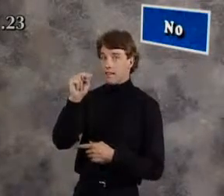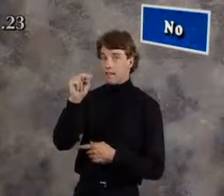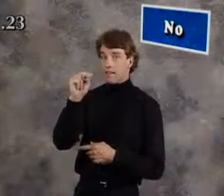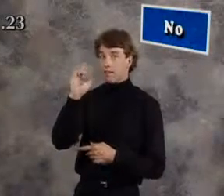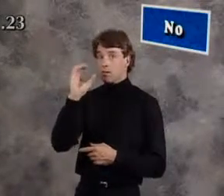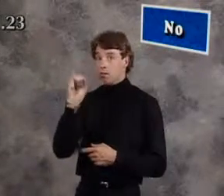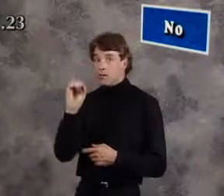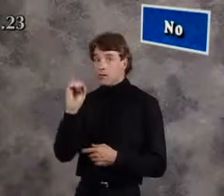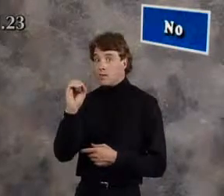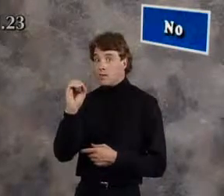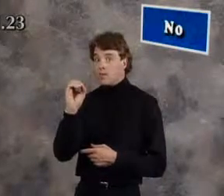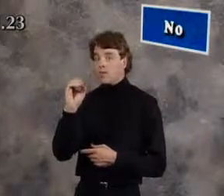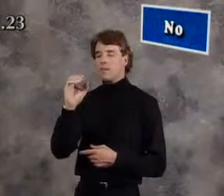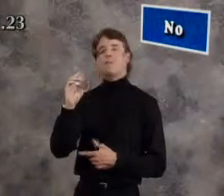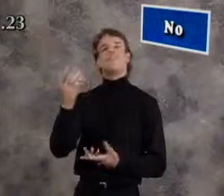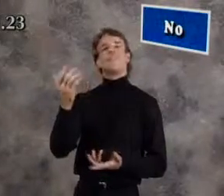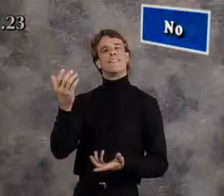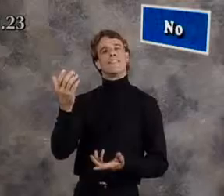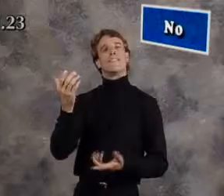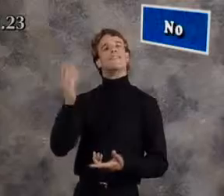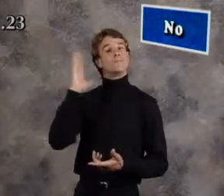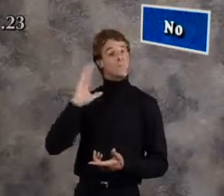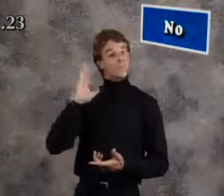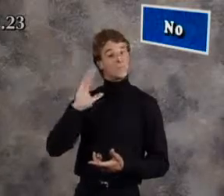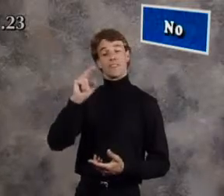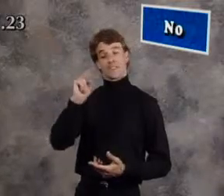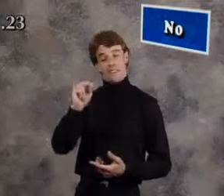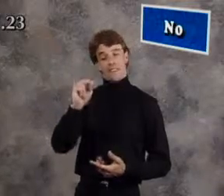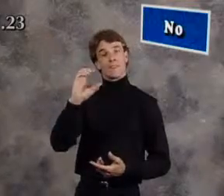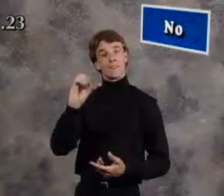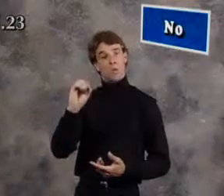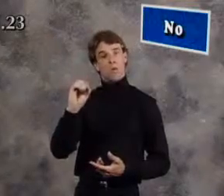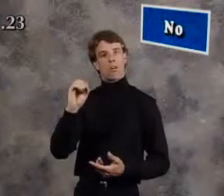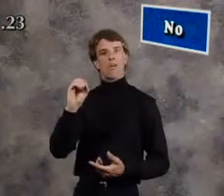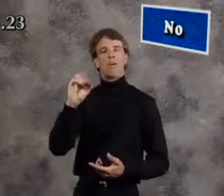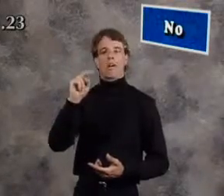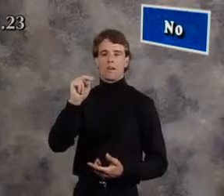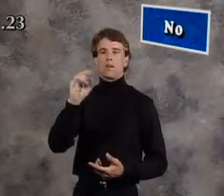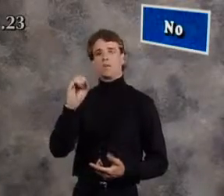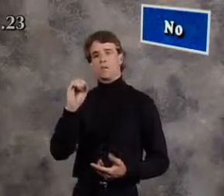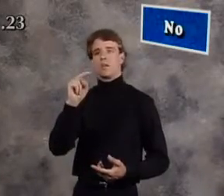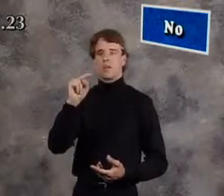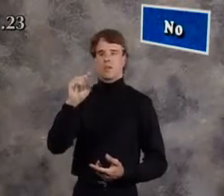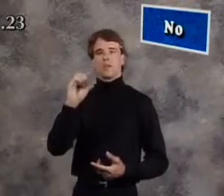This was originally spelled out and has since evolved into a sign.